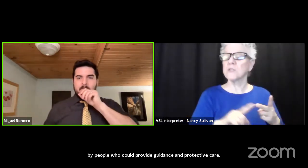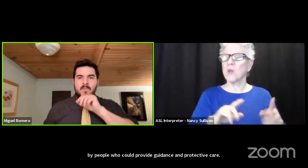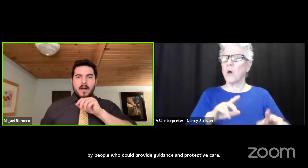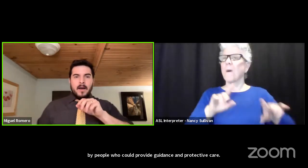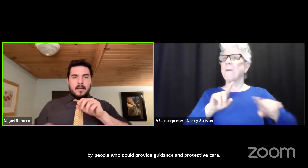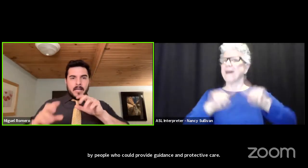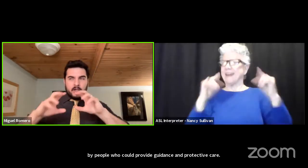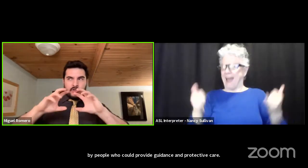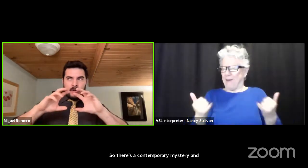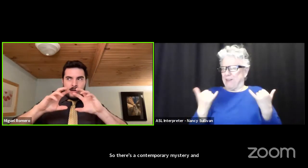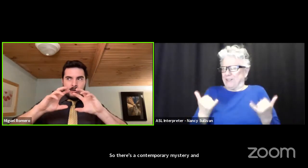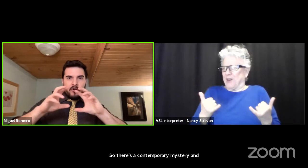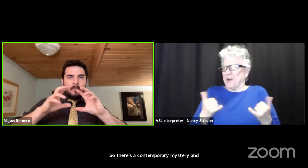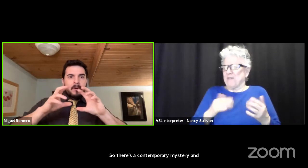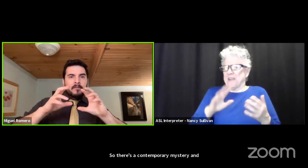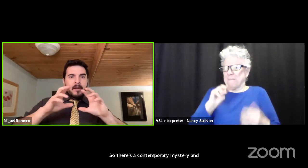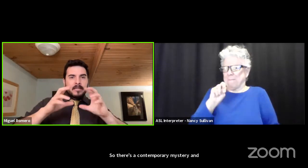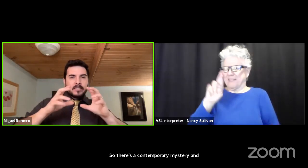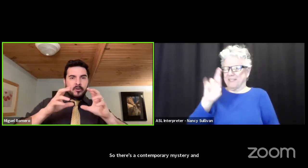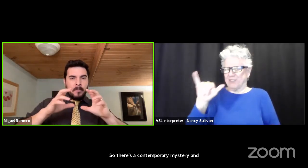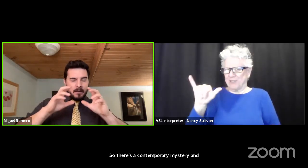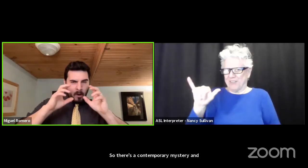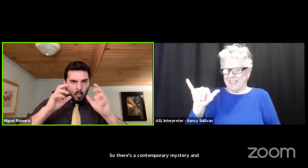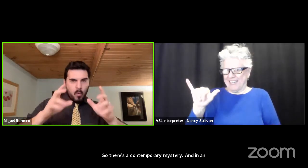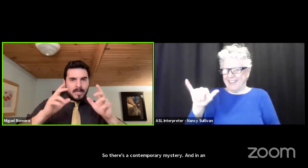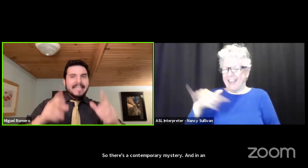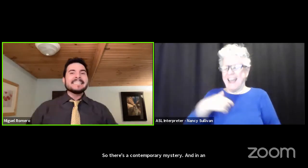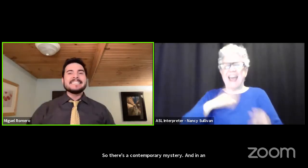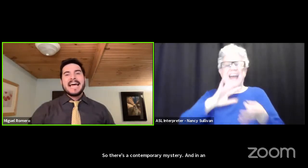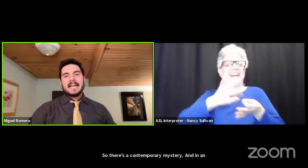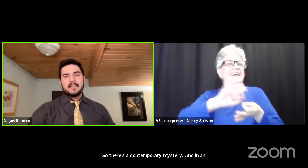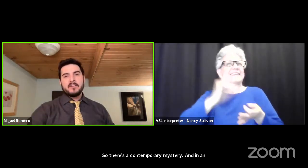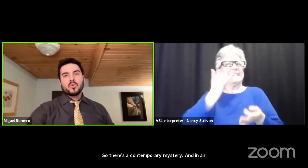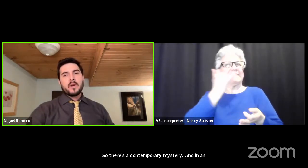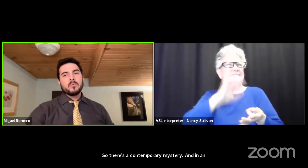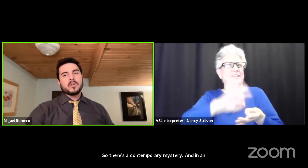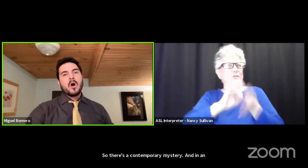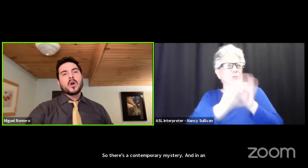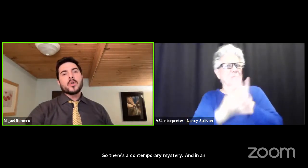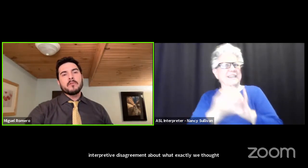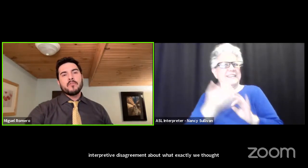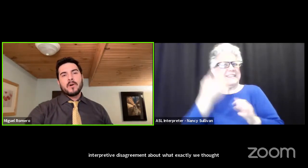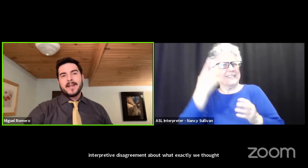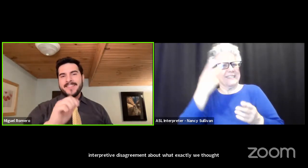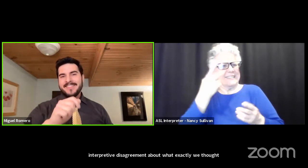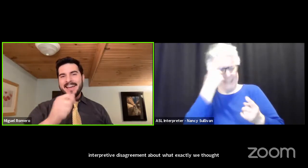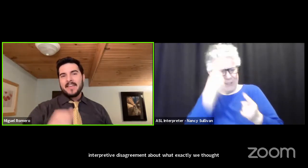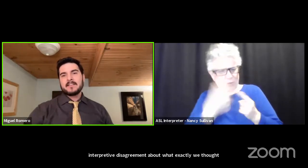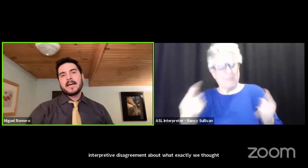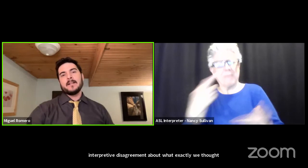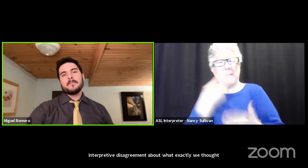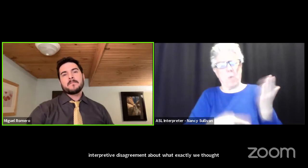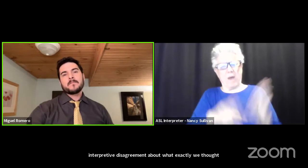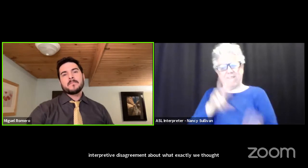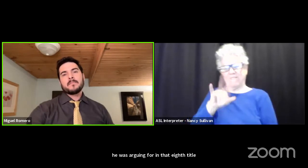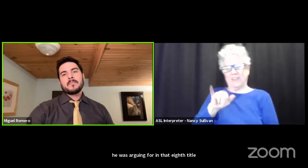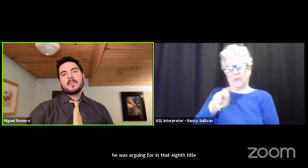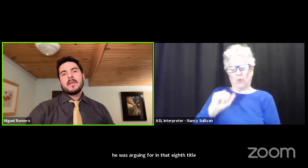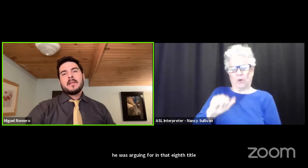mystery, an interpretive disagreement about what exactly Vitoria was arguing for in that eighth